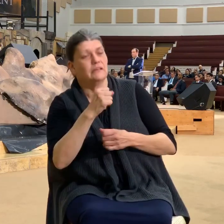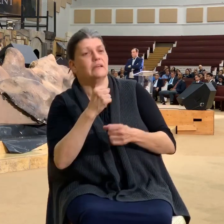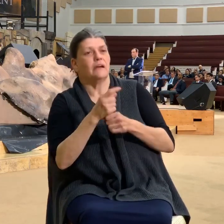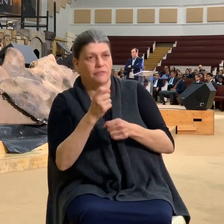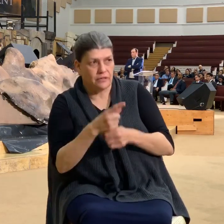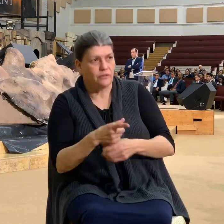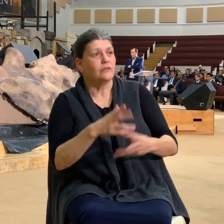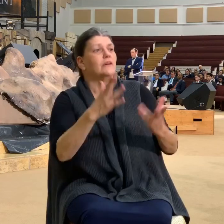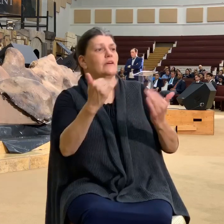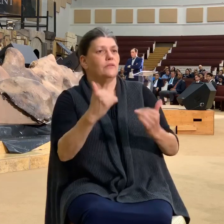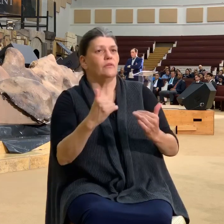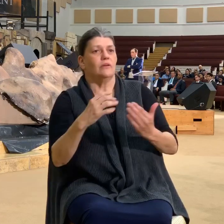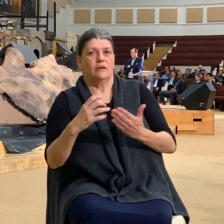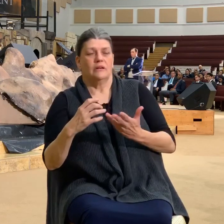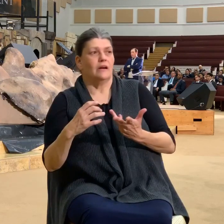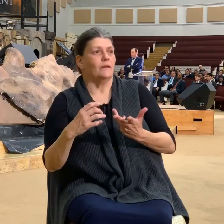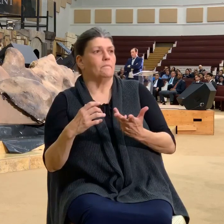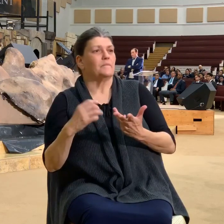a month, that's